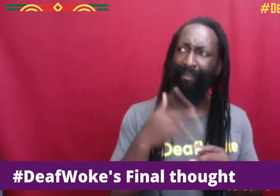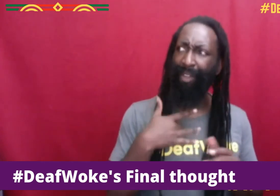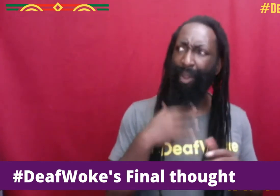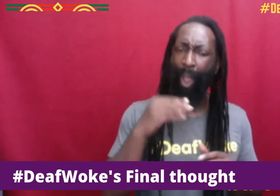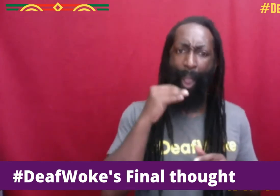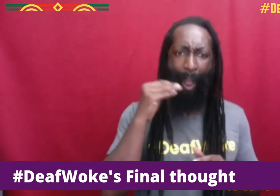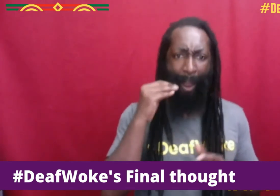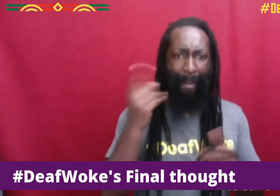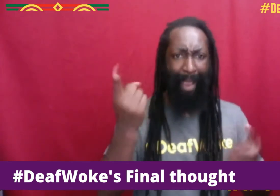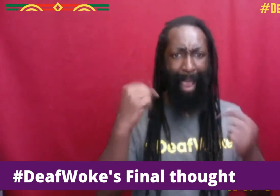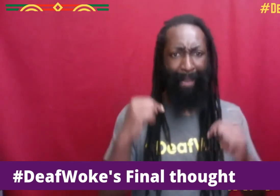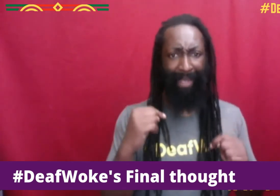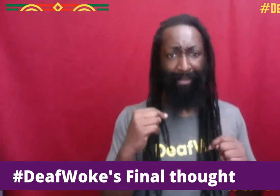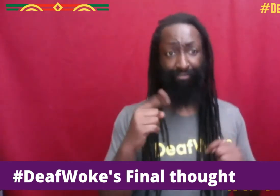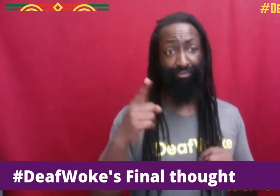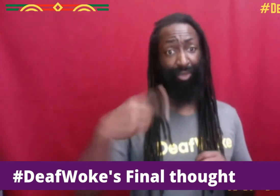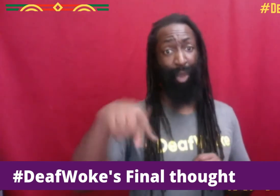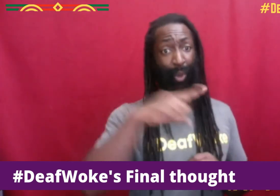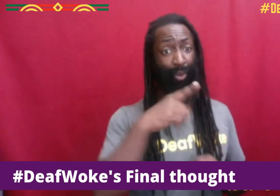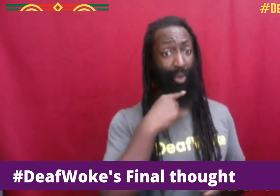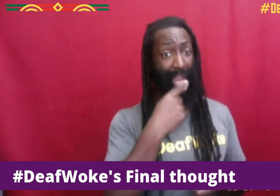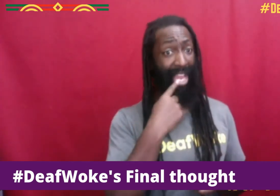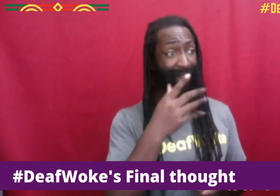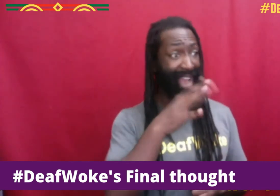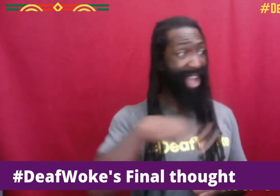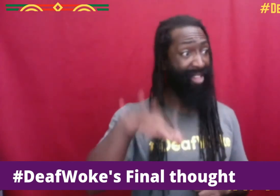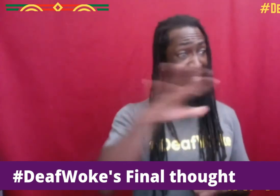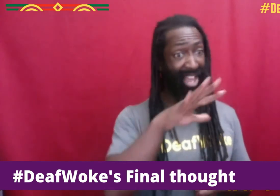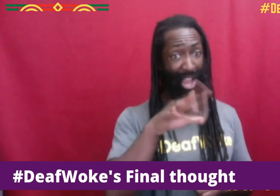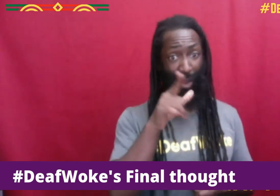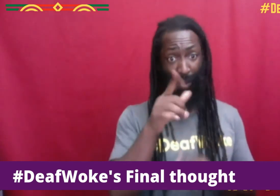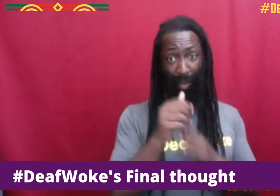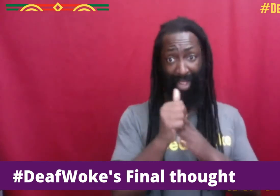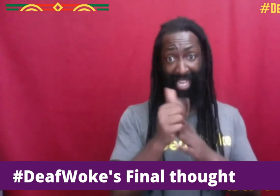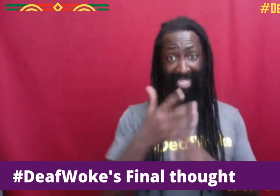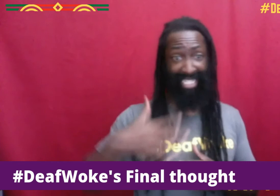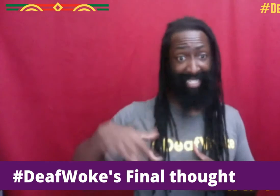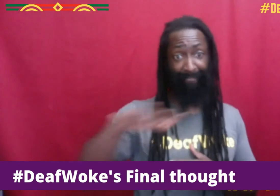We need a space to feel like it's a homecoming